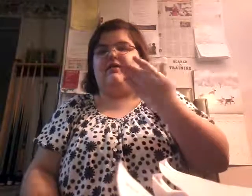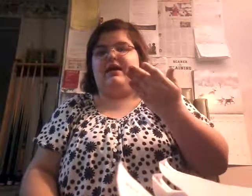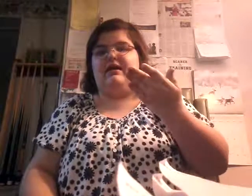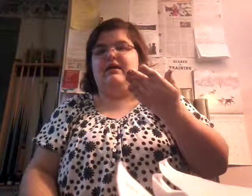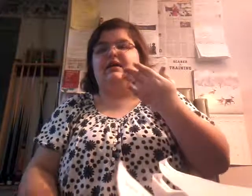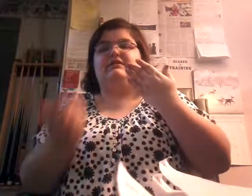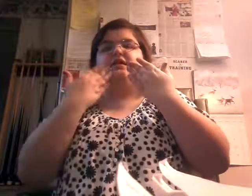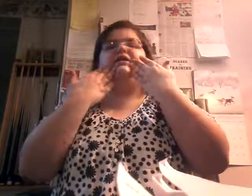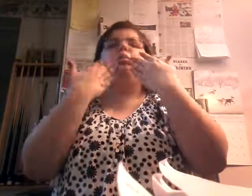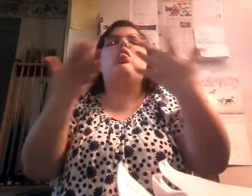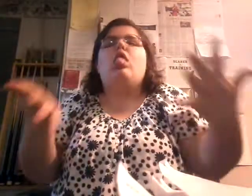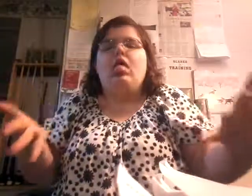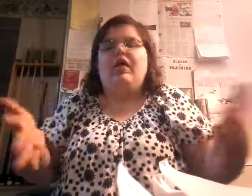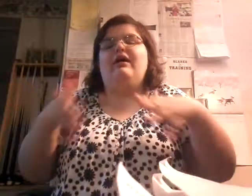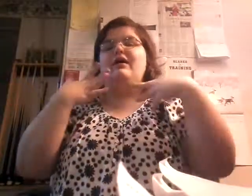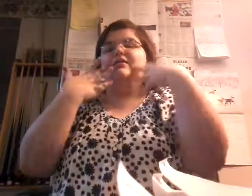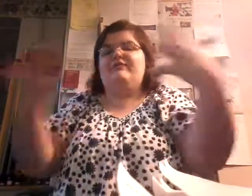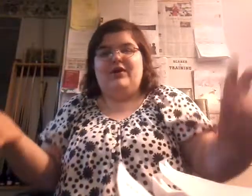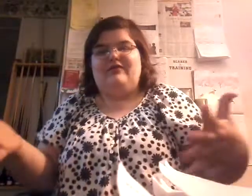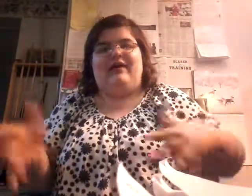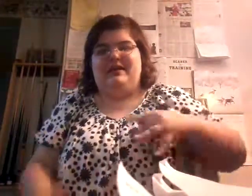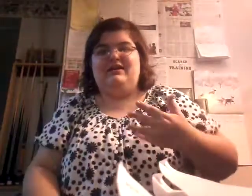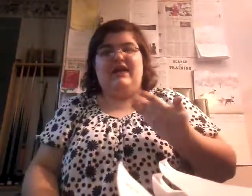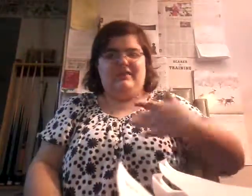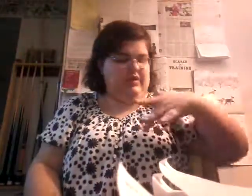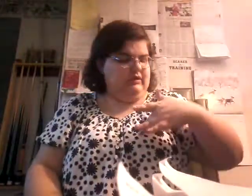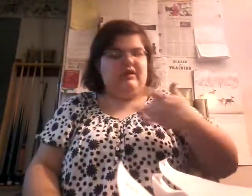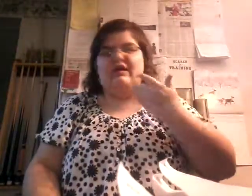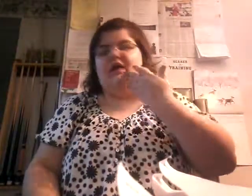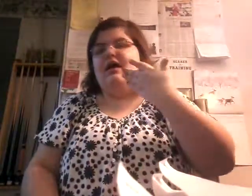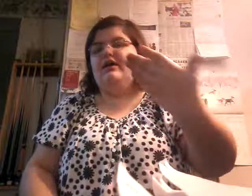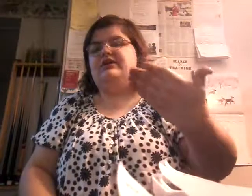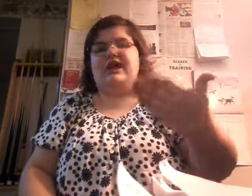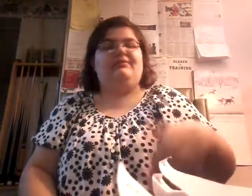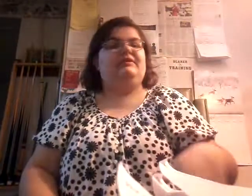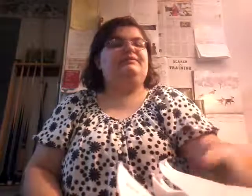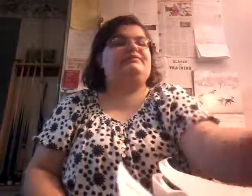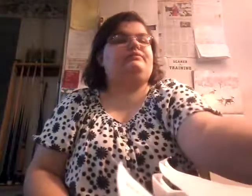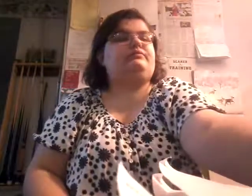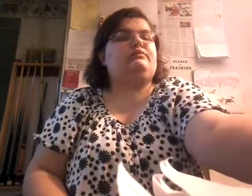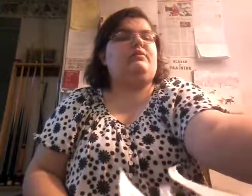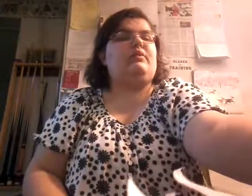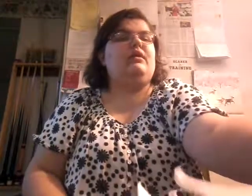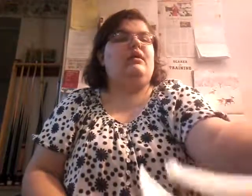way, because you're word vomit, So shamed.